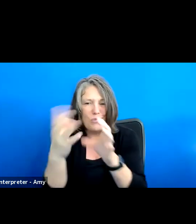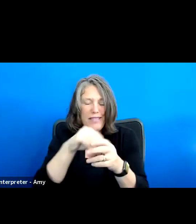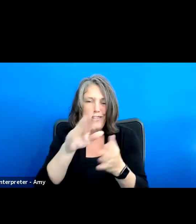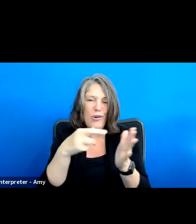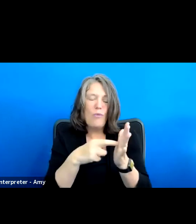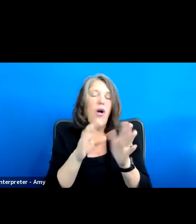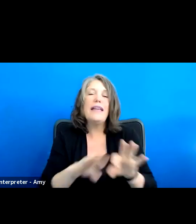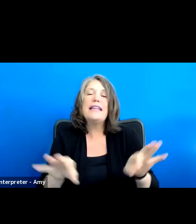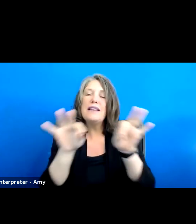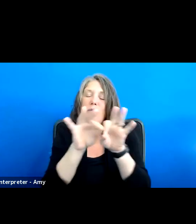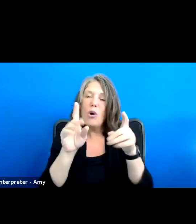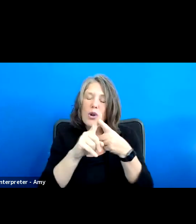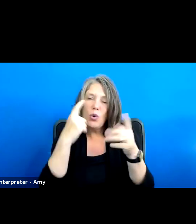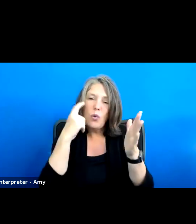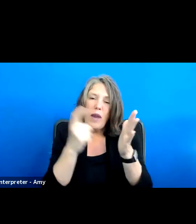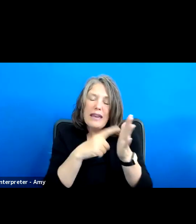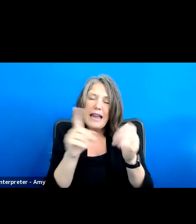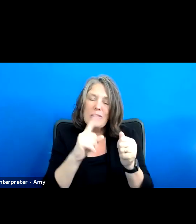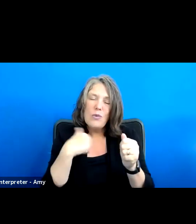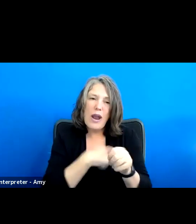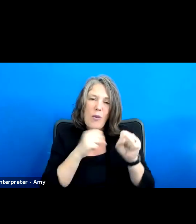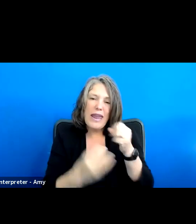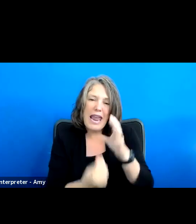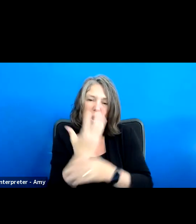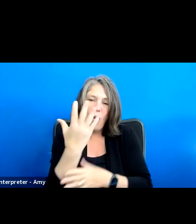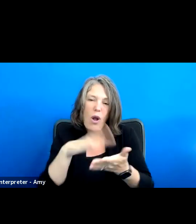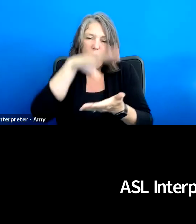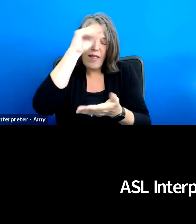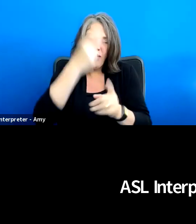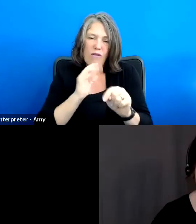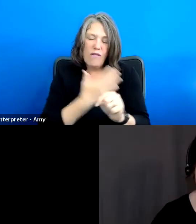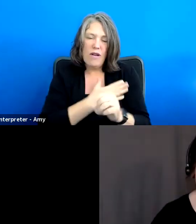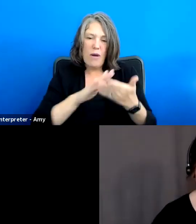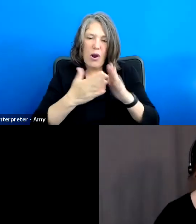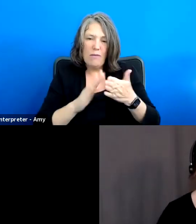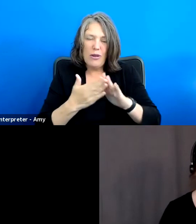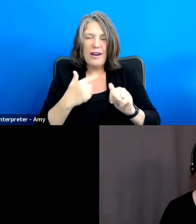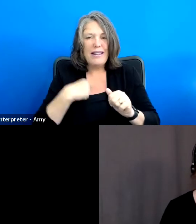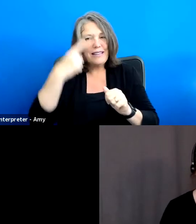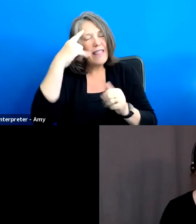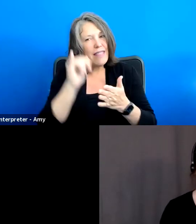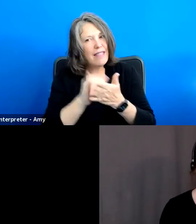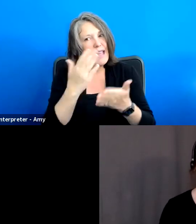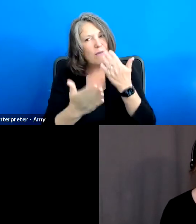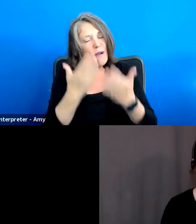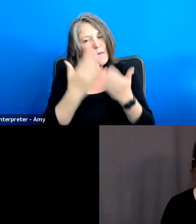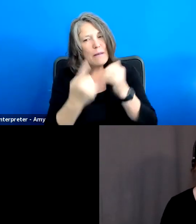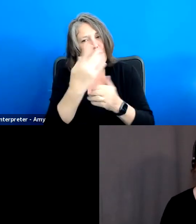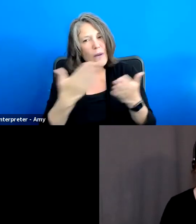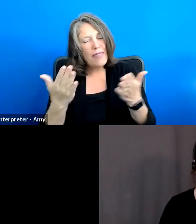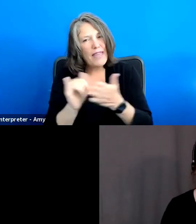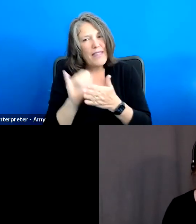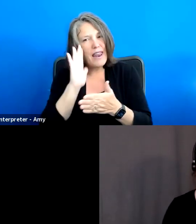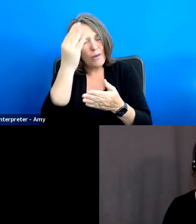It's important to recognize where we can grow and learn from our communities. And I think that's probably the one thing I would